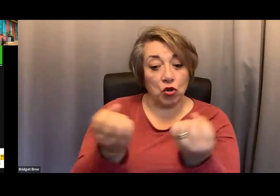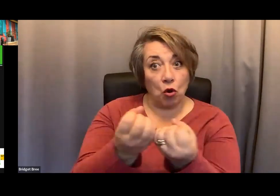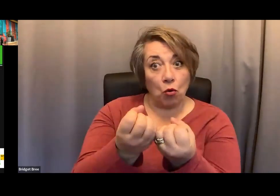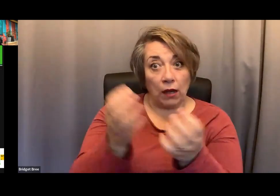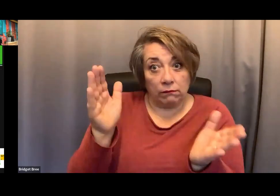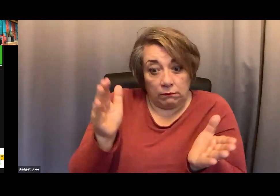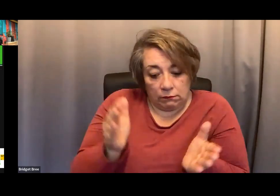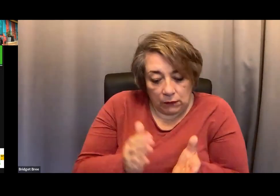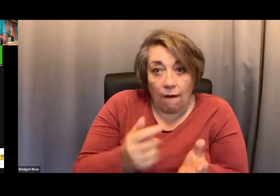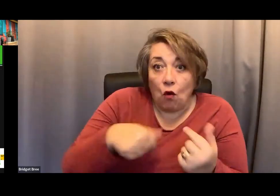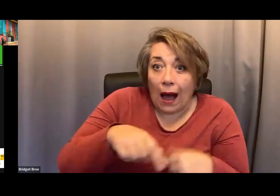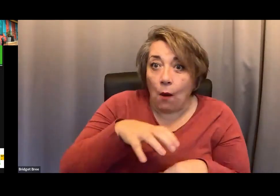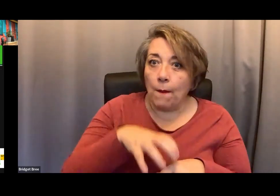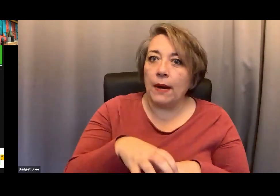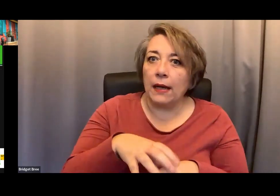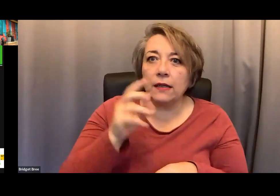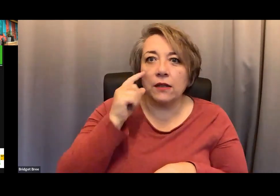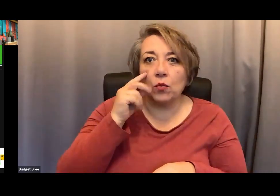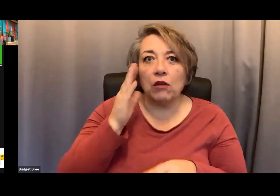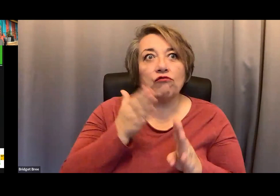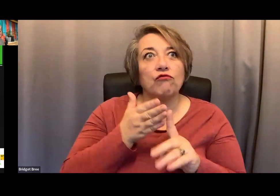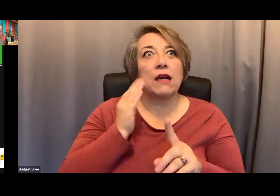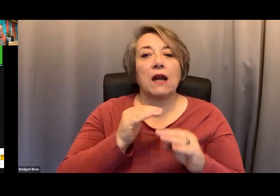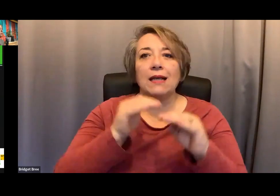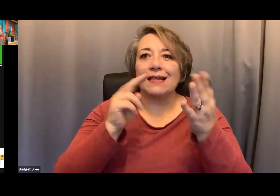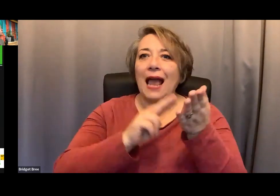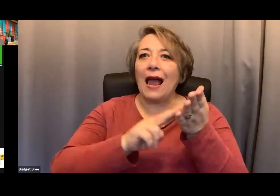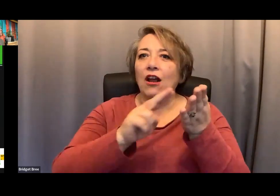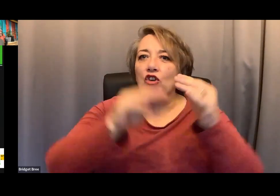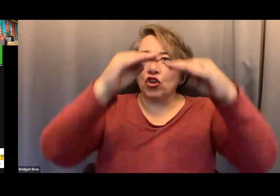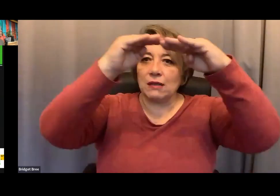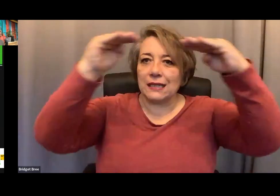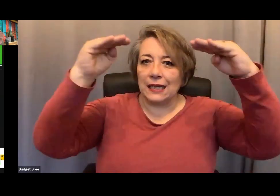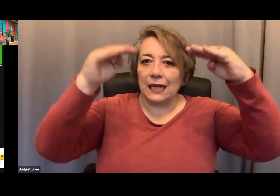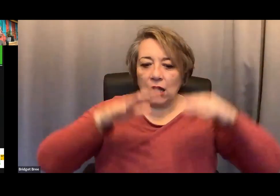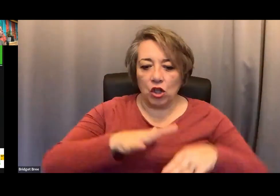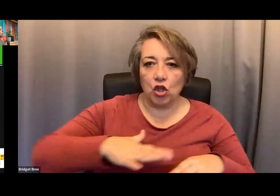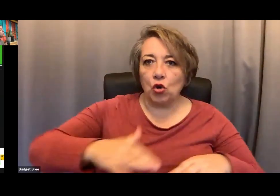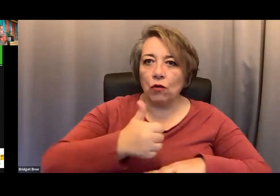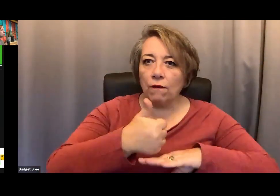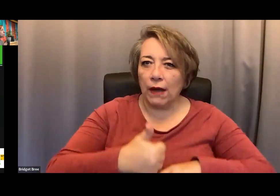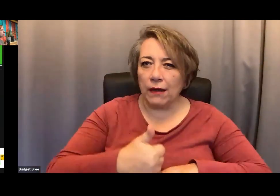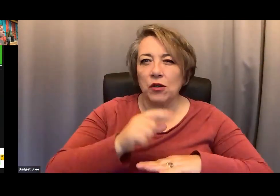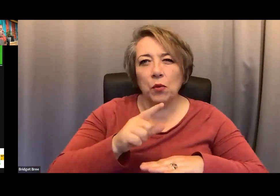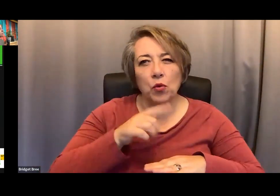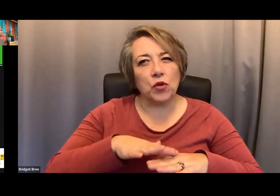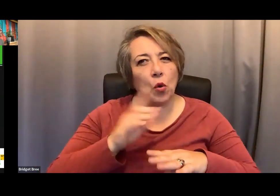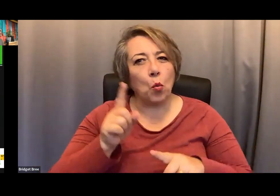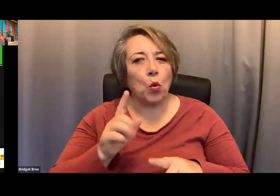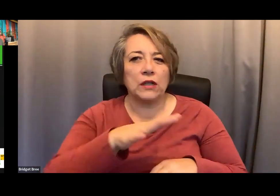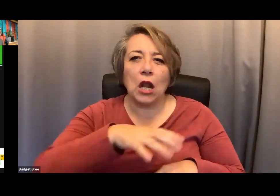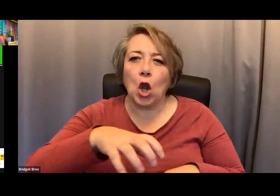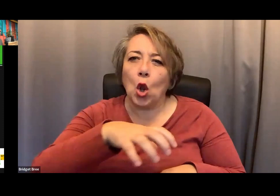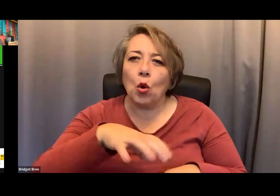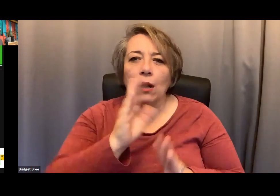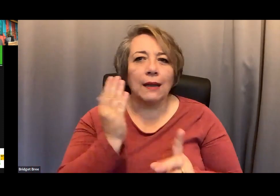recognizing not only the ecological ceiling and the social foundation, but also that we need to be thinking about local aspirations as much